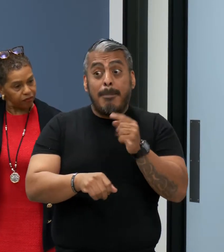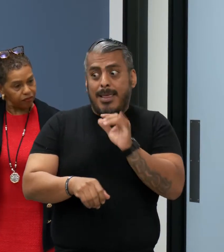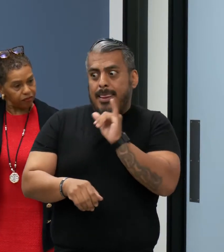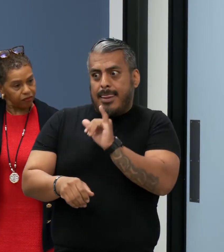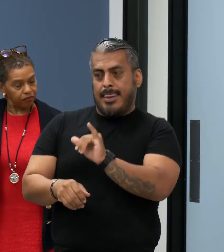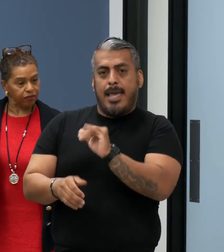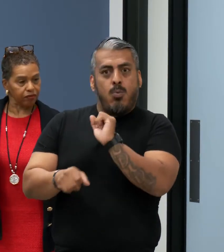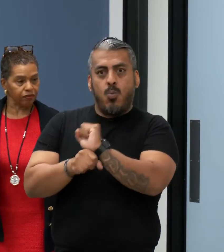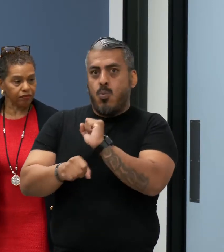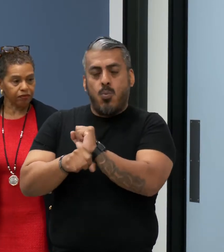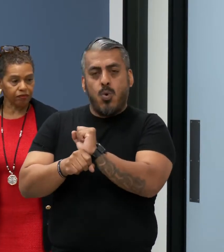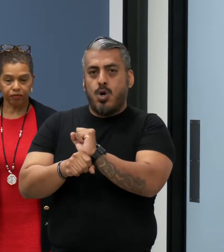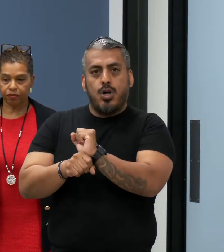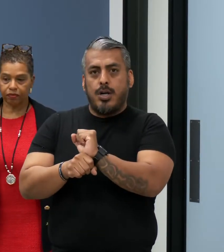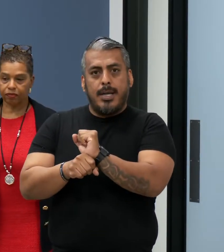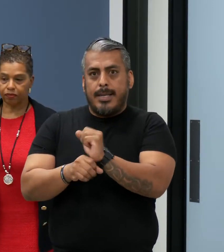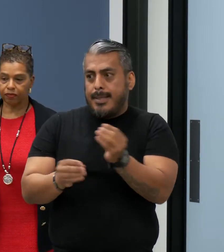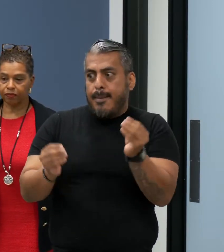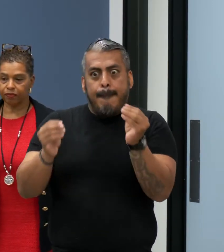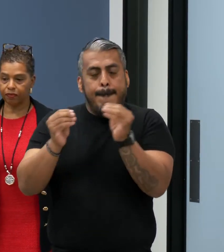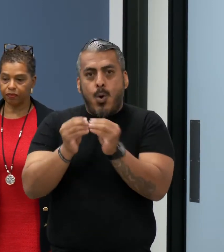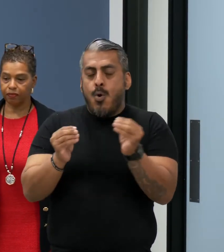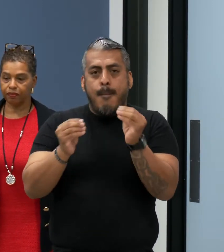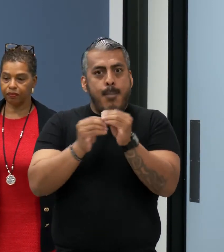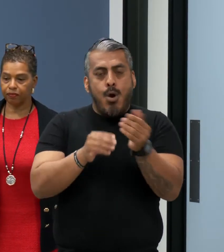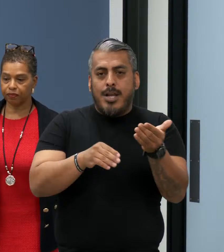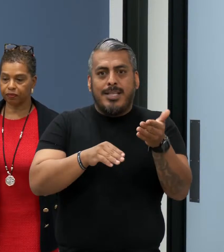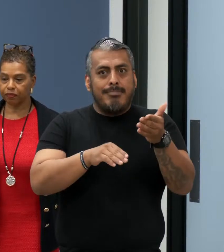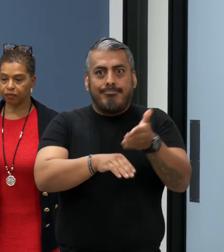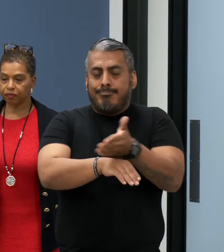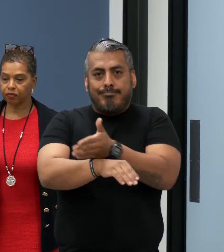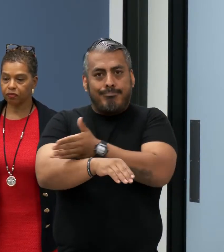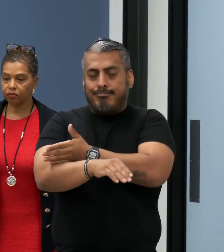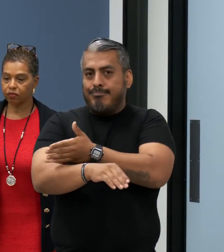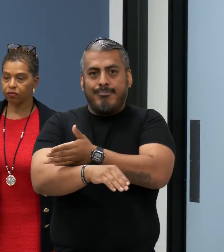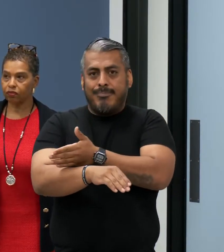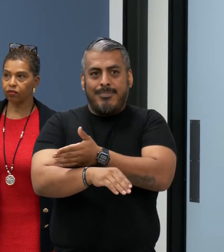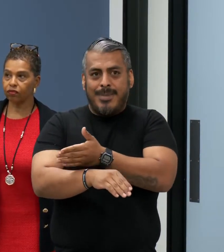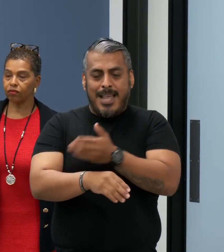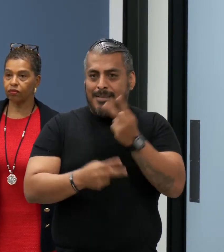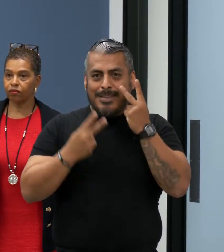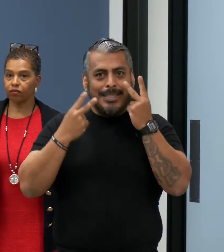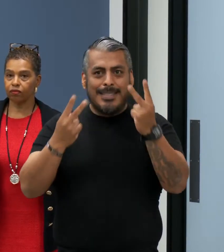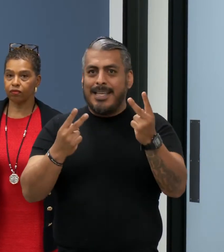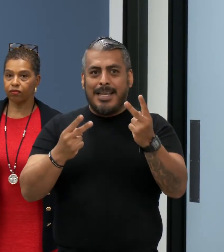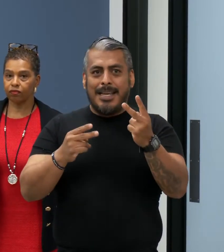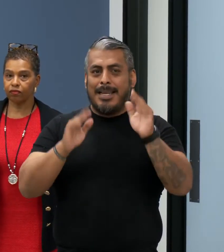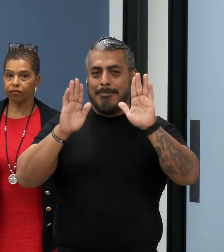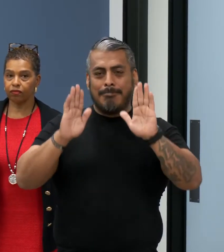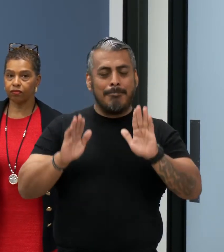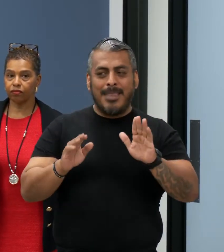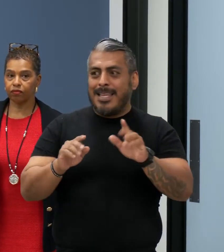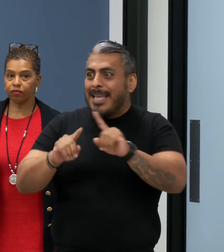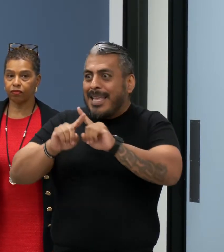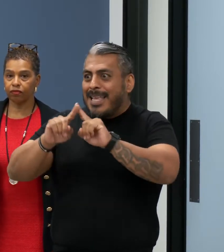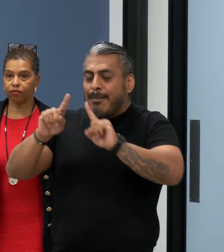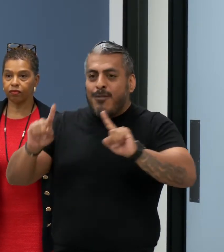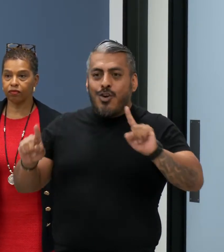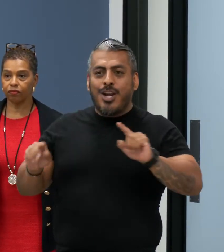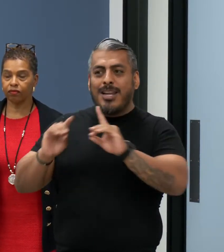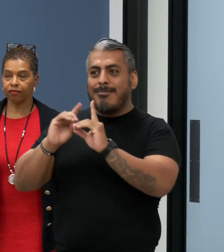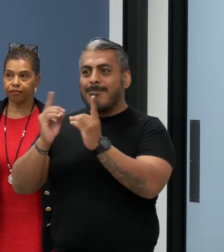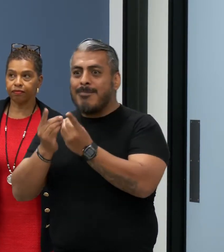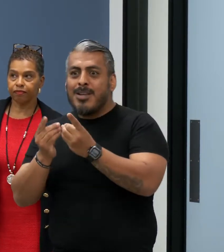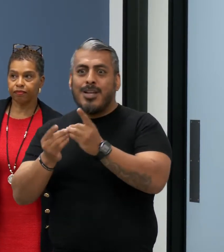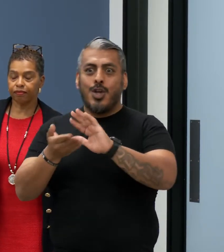work is more than we've seen in a long time. I mean, a significant effort across multiple departments, community